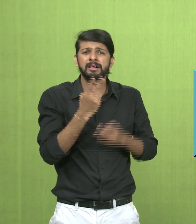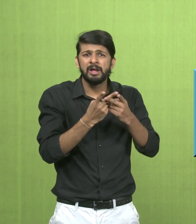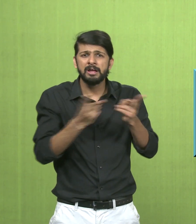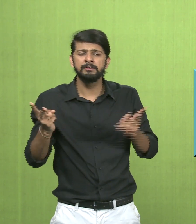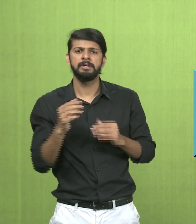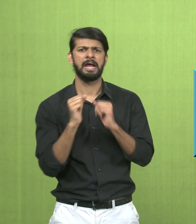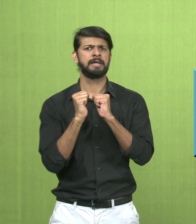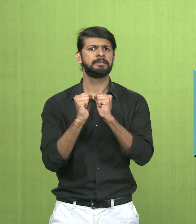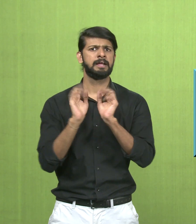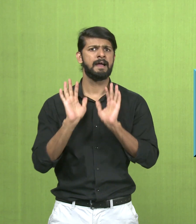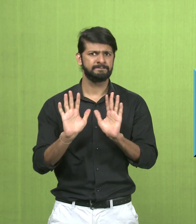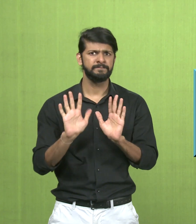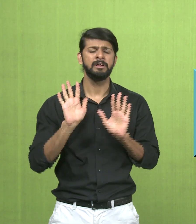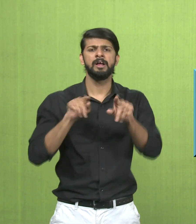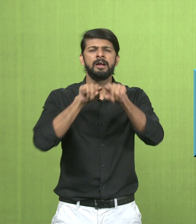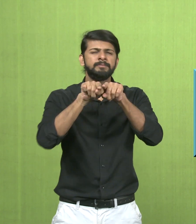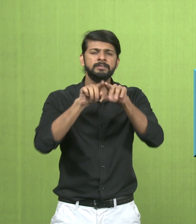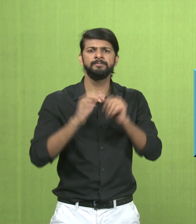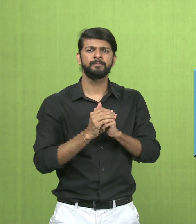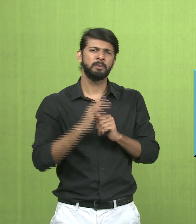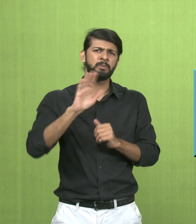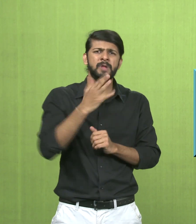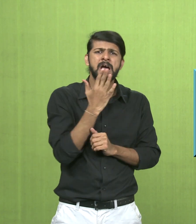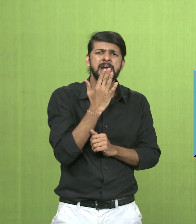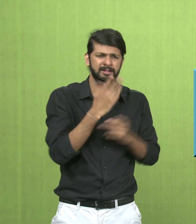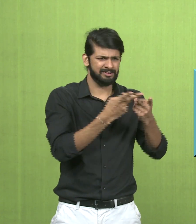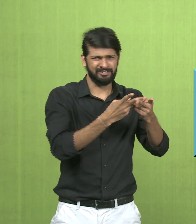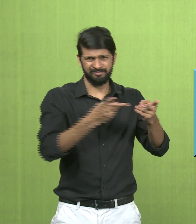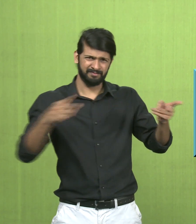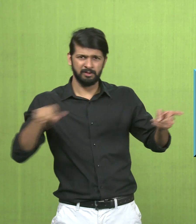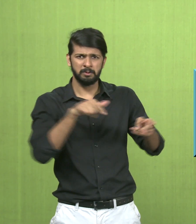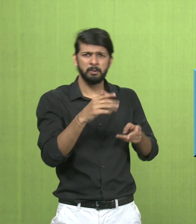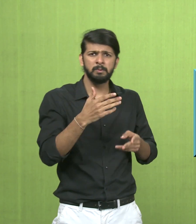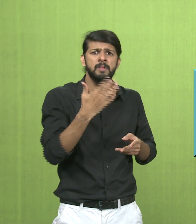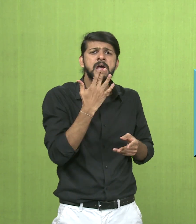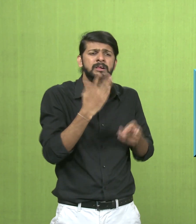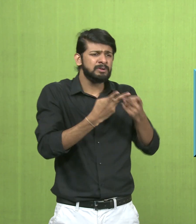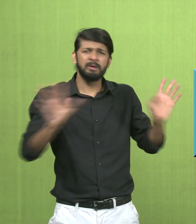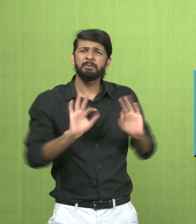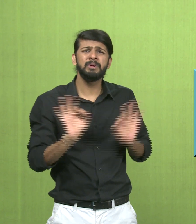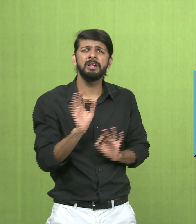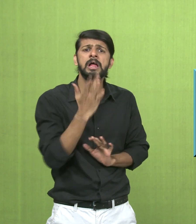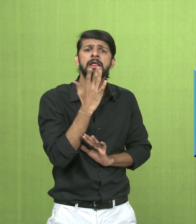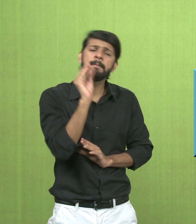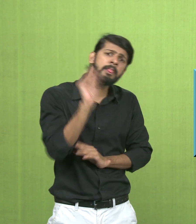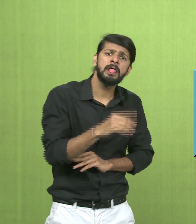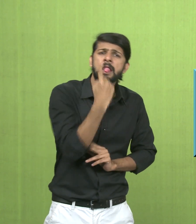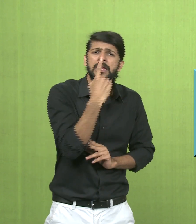But there were challenges. Why? Because it was difficult to paint without colors, because in the early